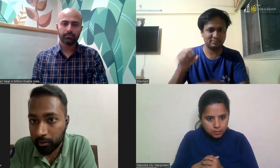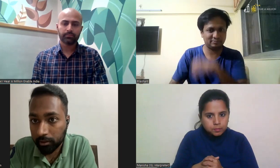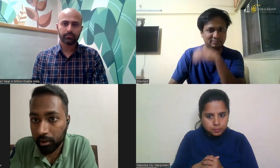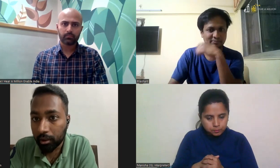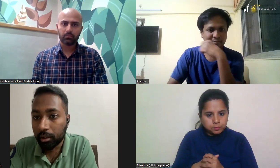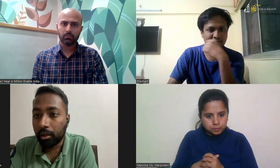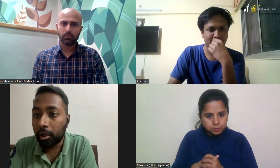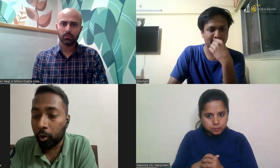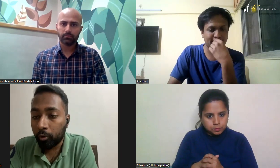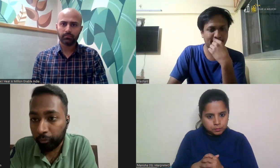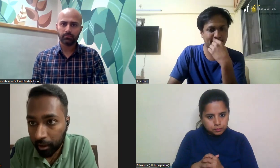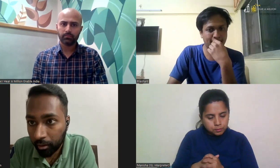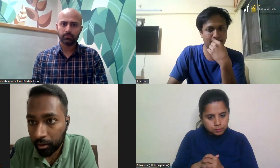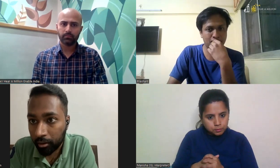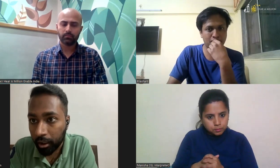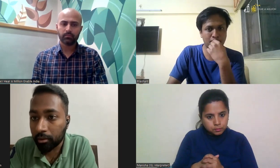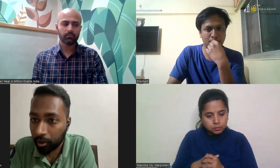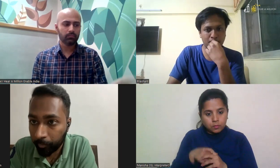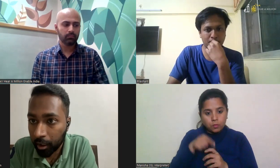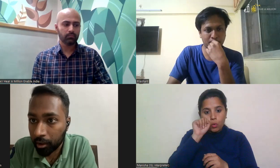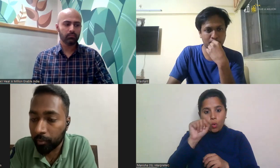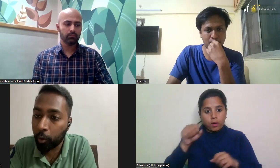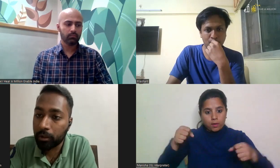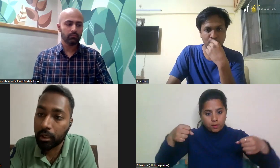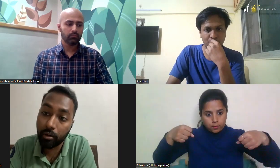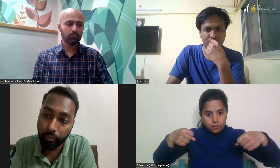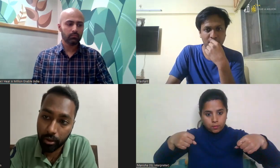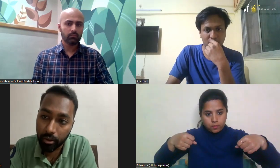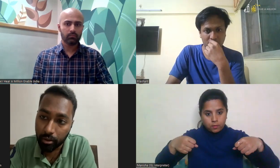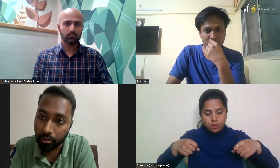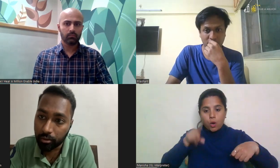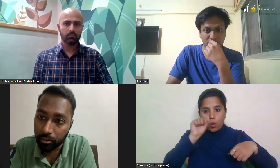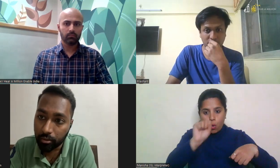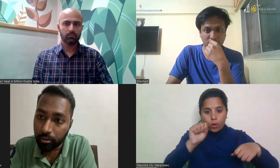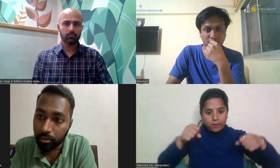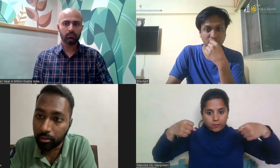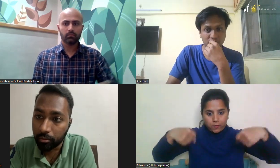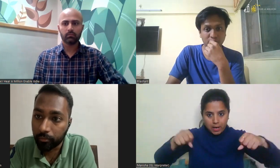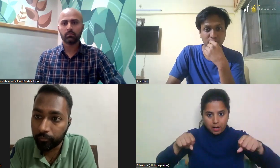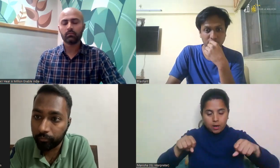package policy, your vehicle and third party both are covered.